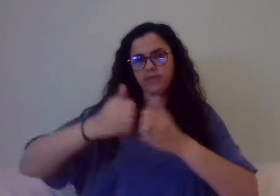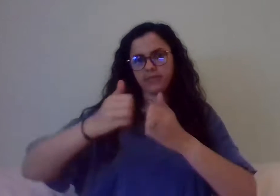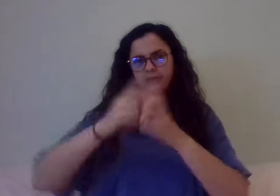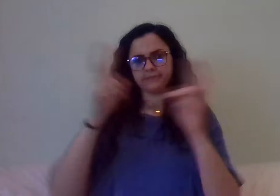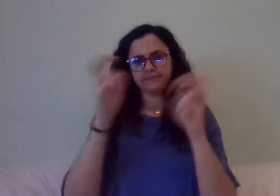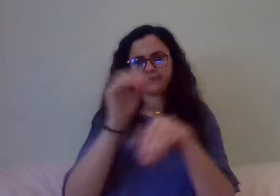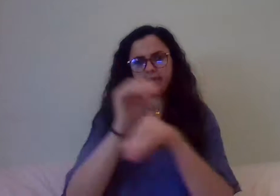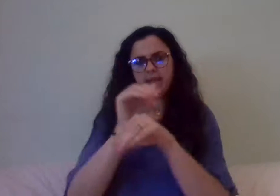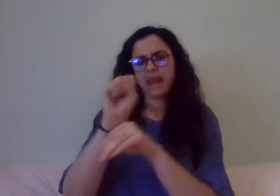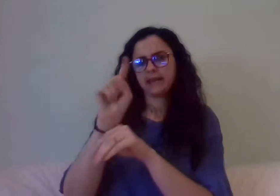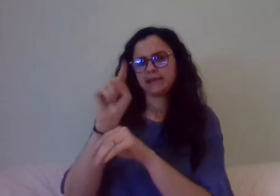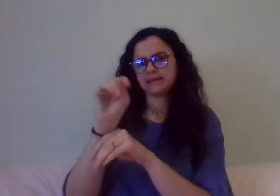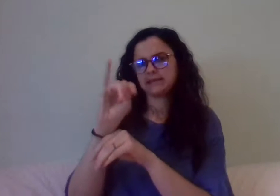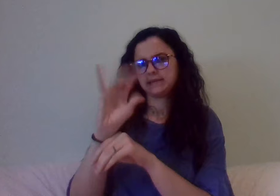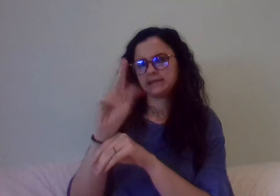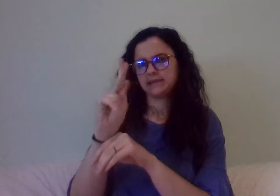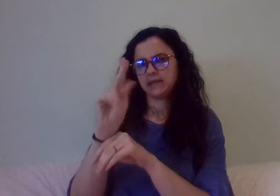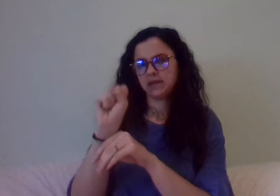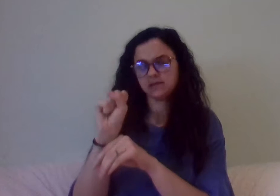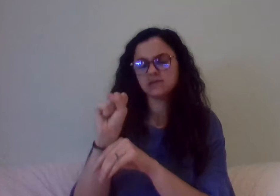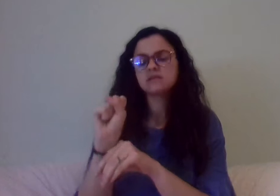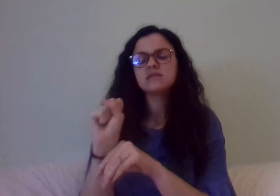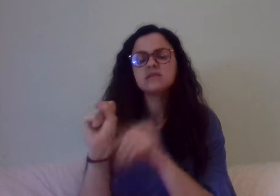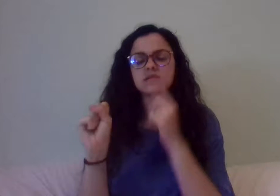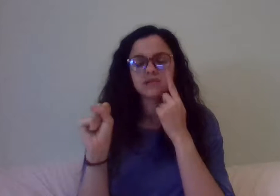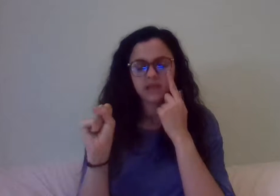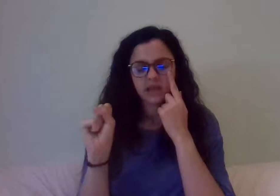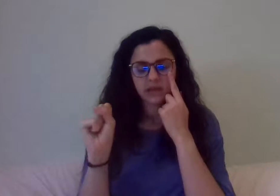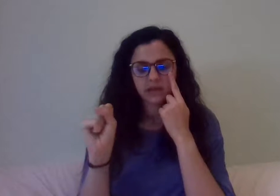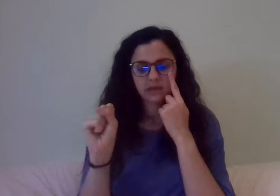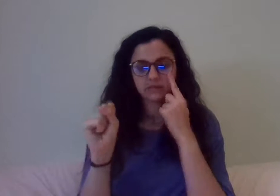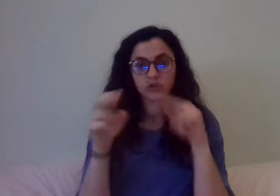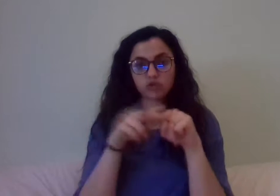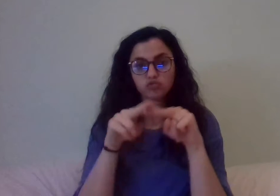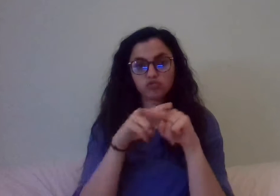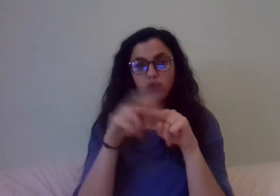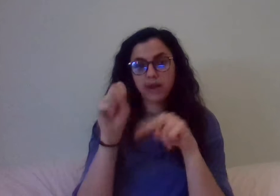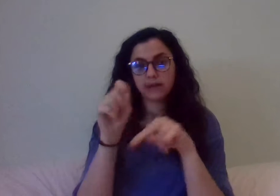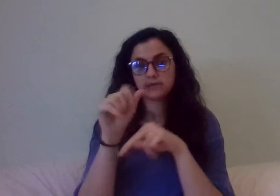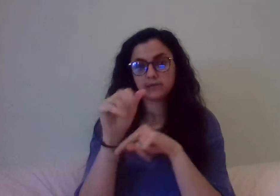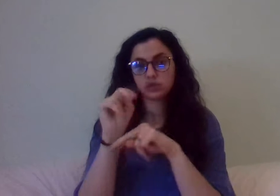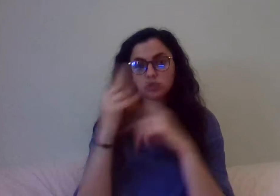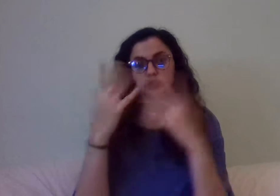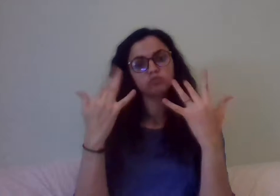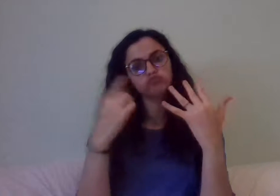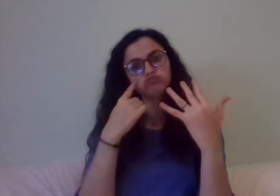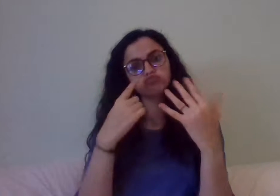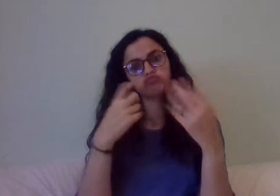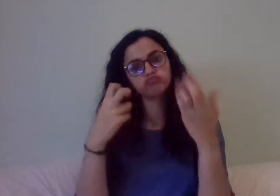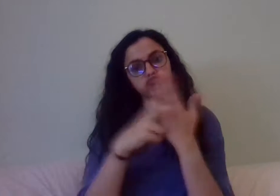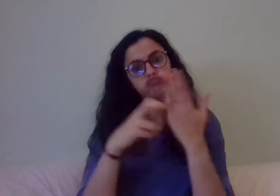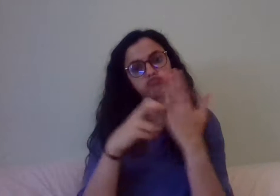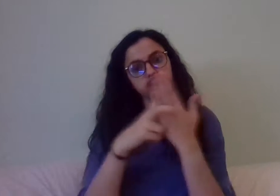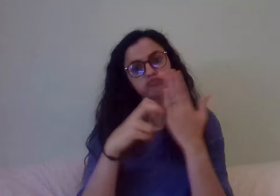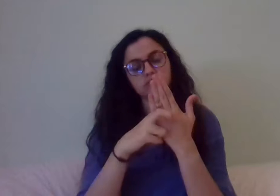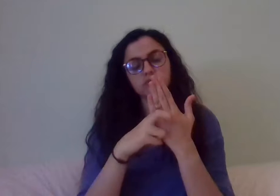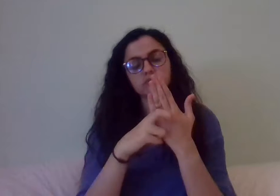in a train station waiting for tickets. And in the southern part of the United States, Remember, we are still in Jim